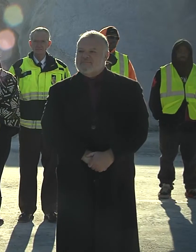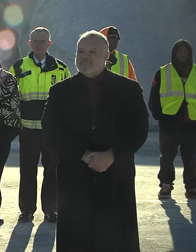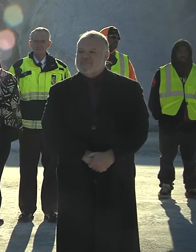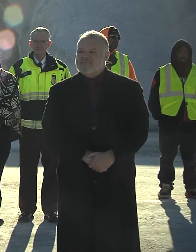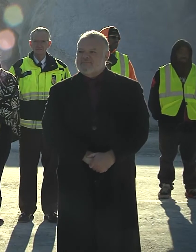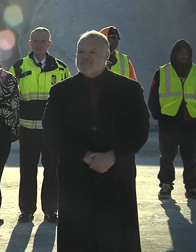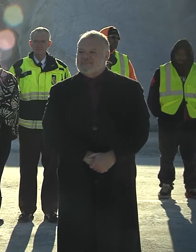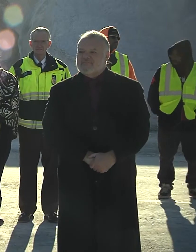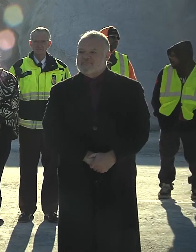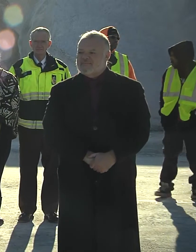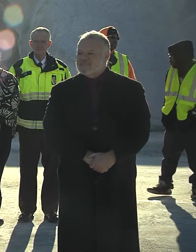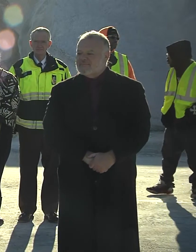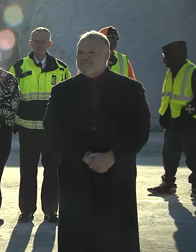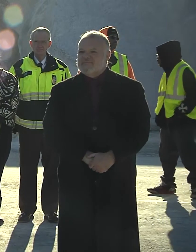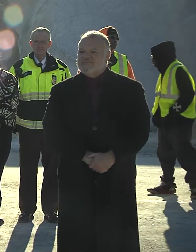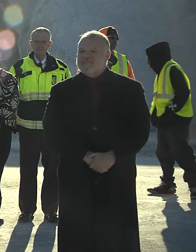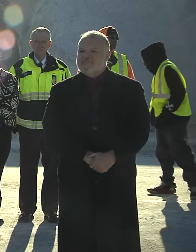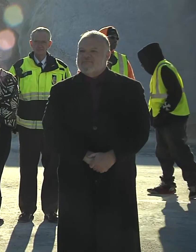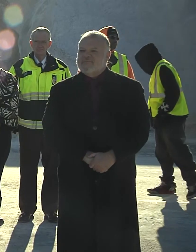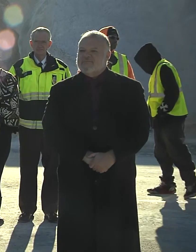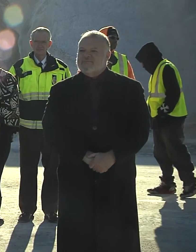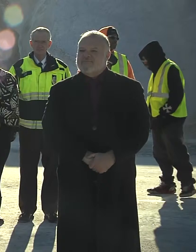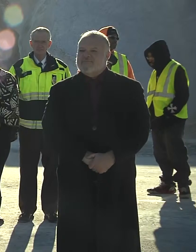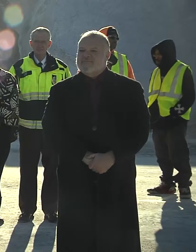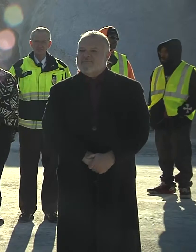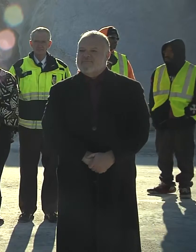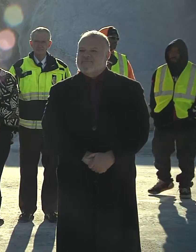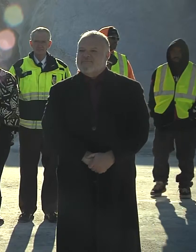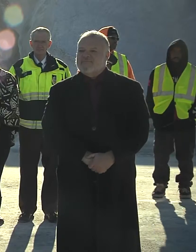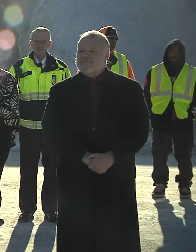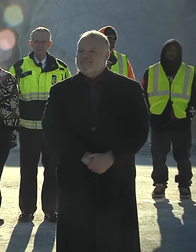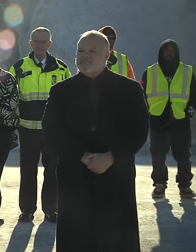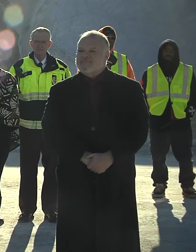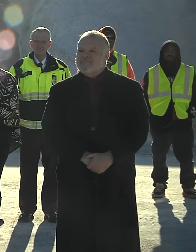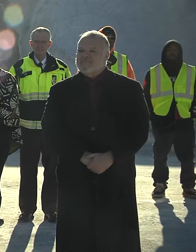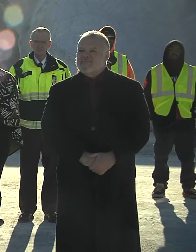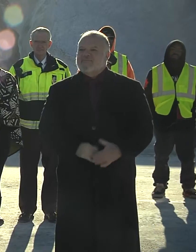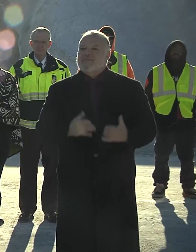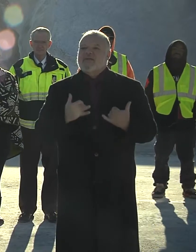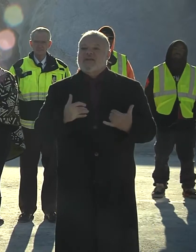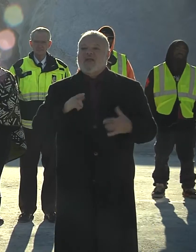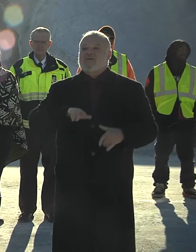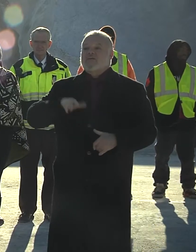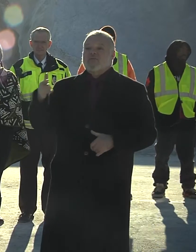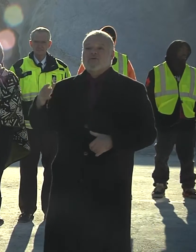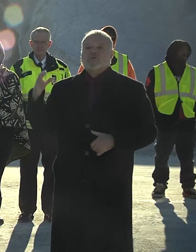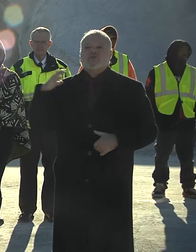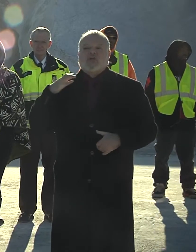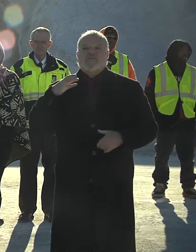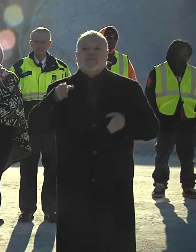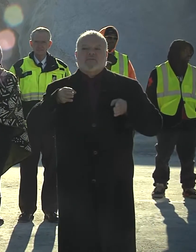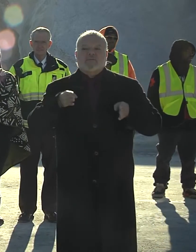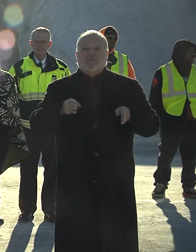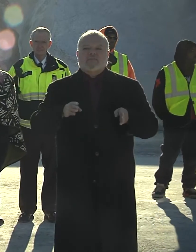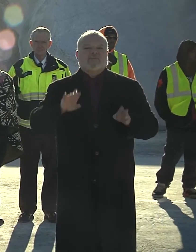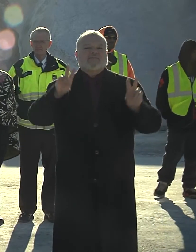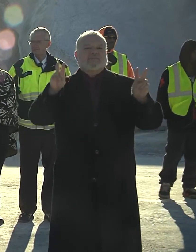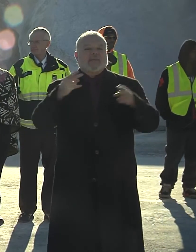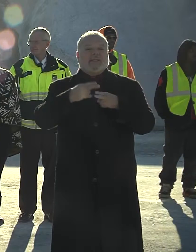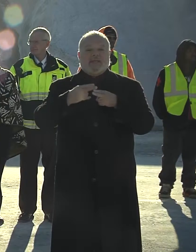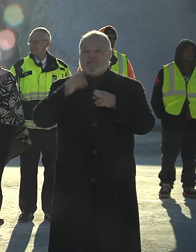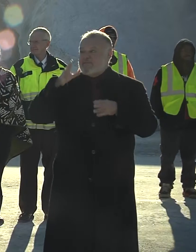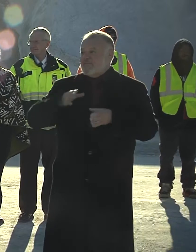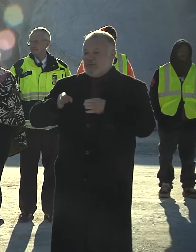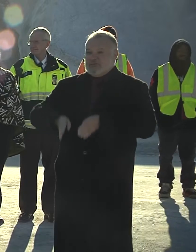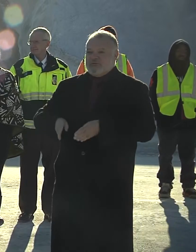una emergencia. Okay, gracias a todos. Following me will be Chief of Streets Yasha Franklin Hodge, Chief of Community Engagement Brianna